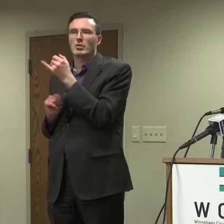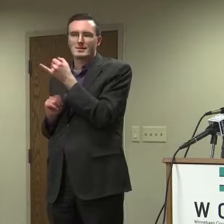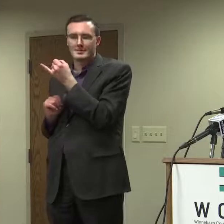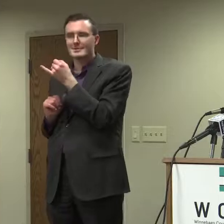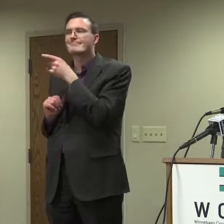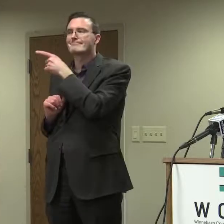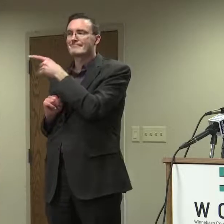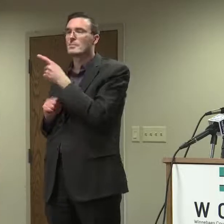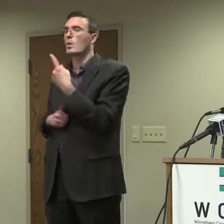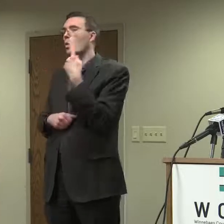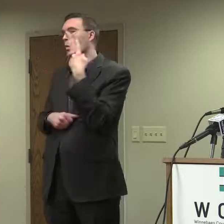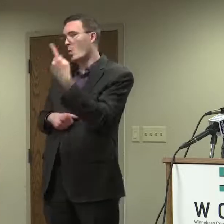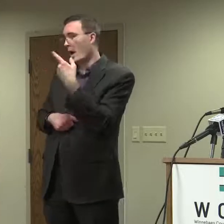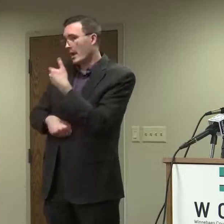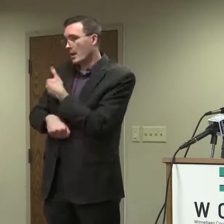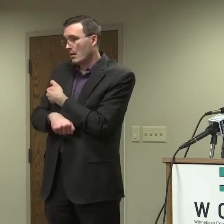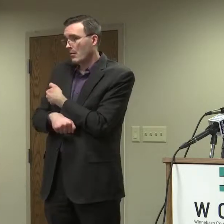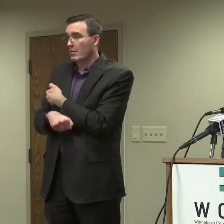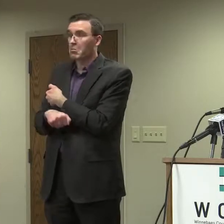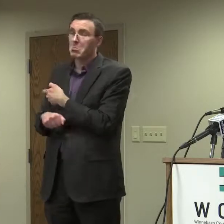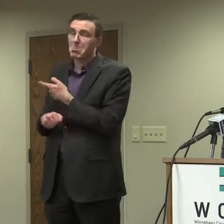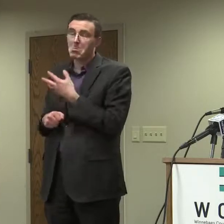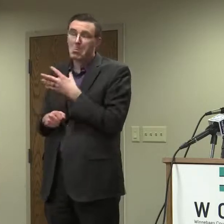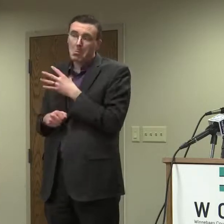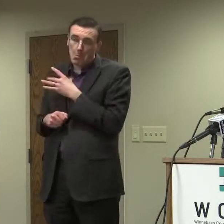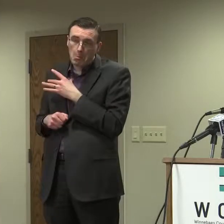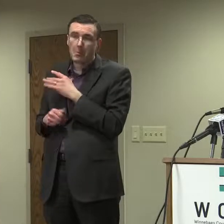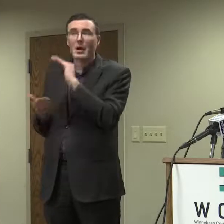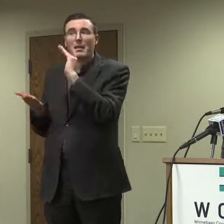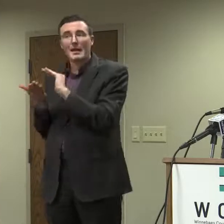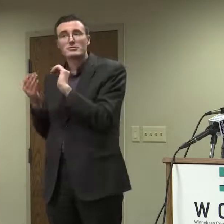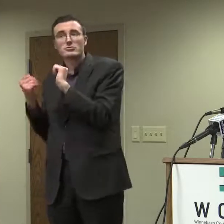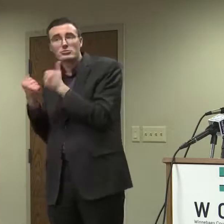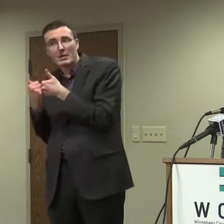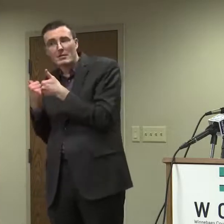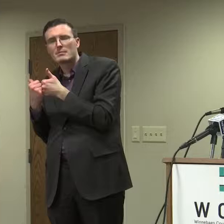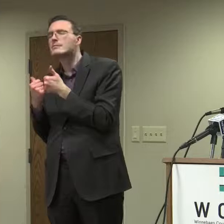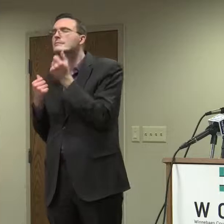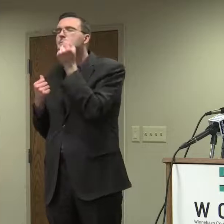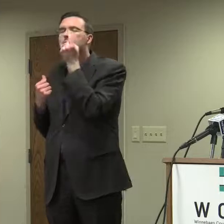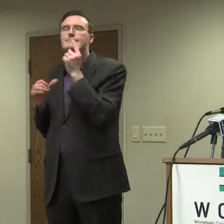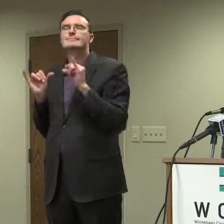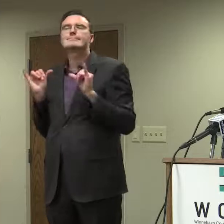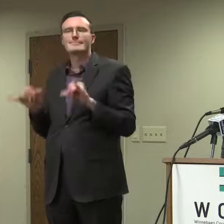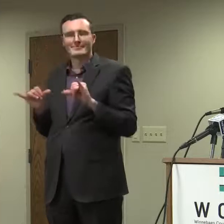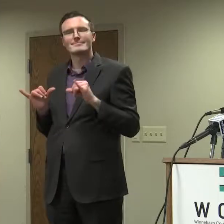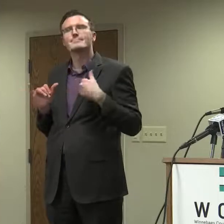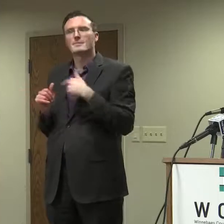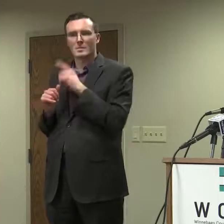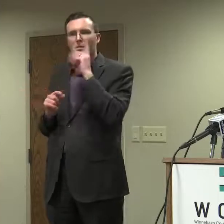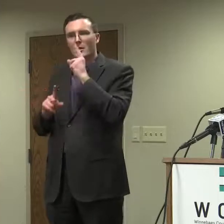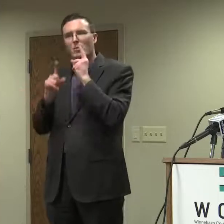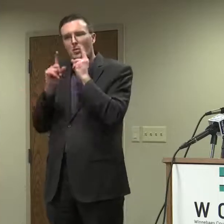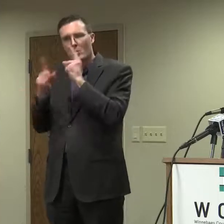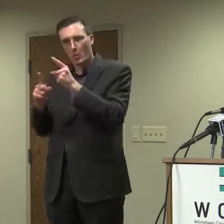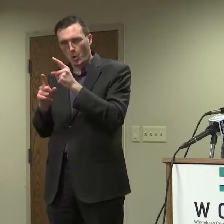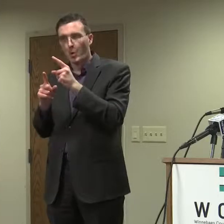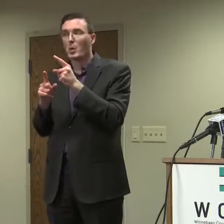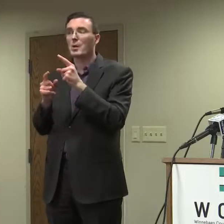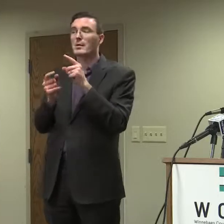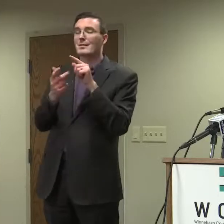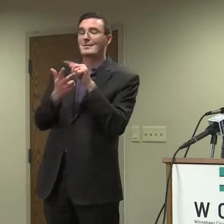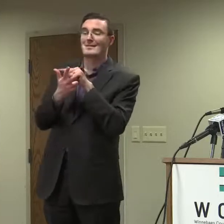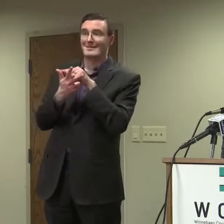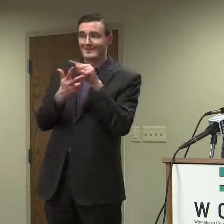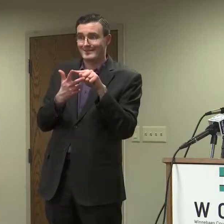not as challenging. But again, we're still going to be committed to making sure that we finish giving a second dose to everyone who